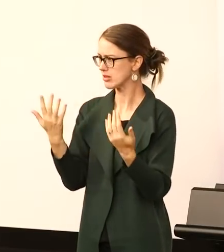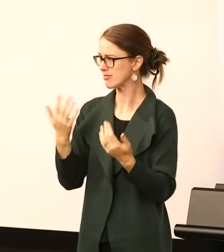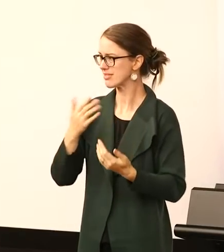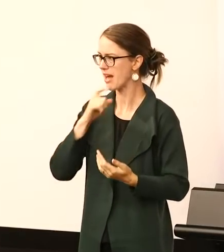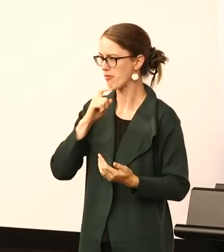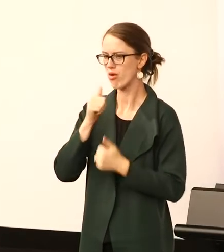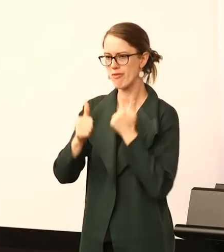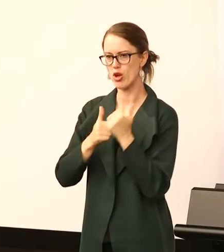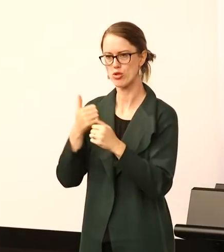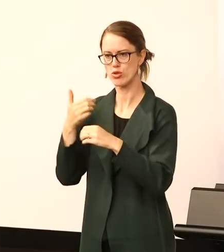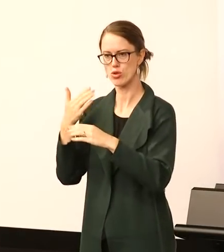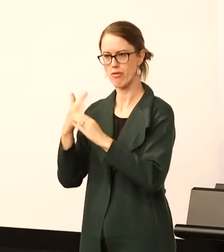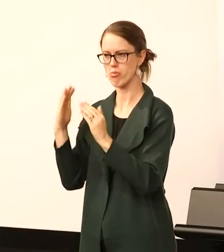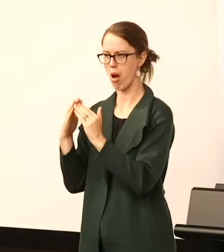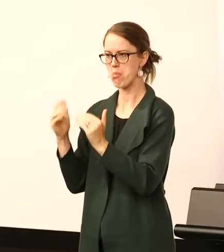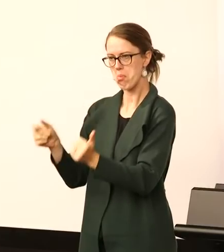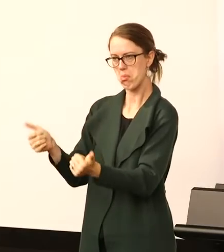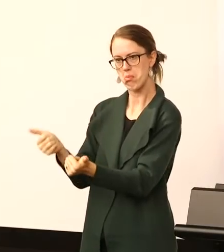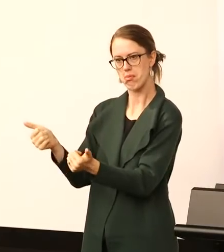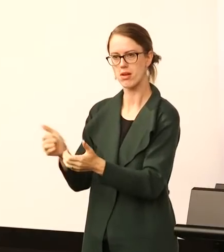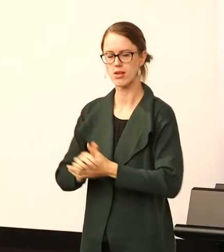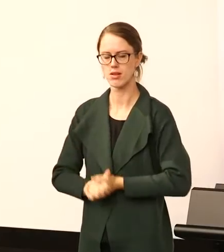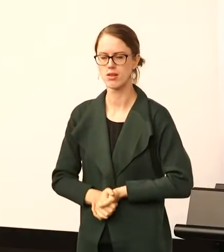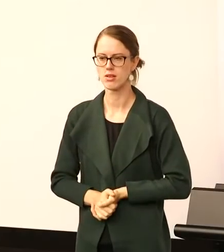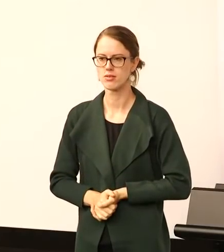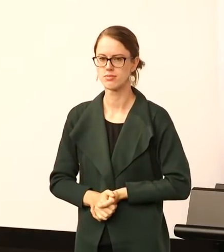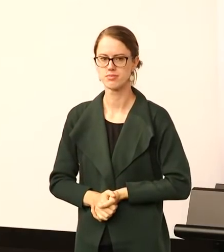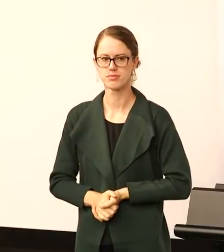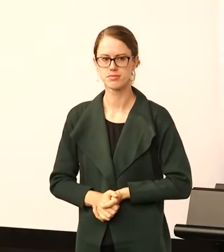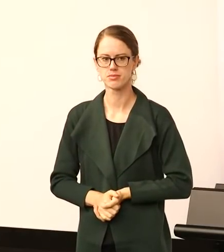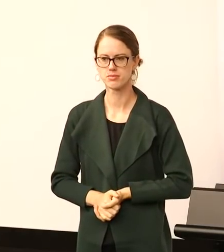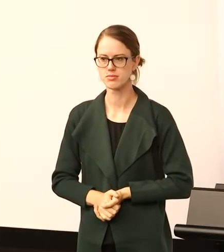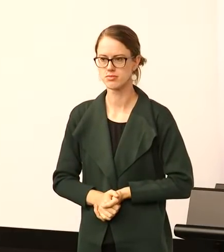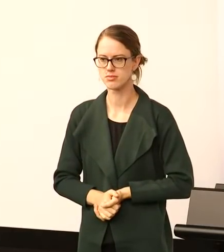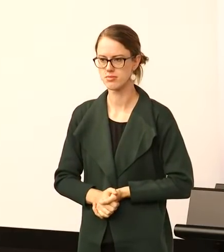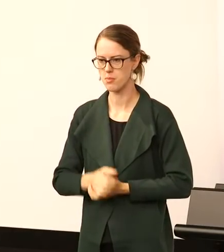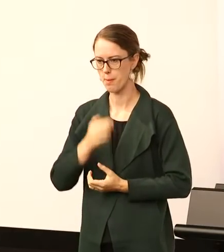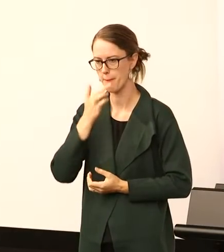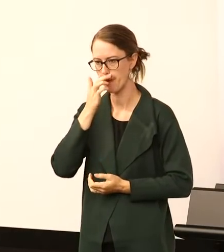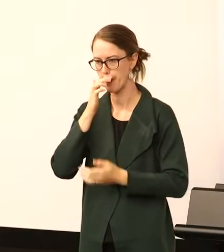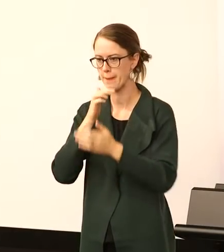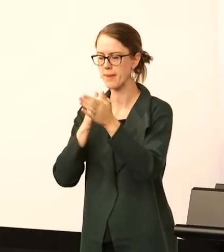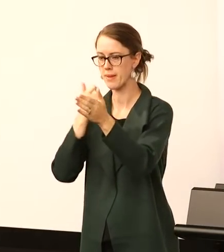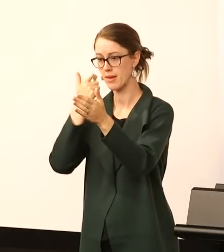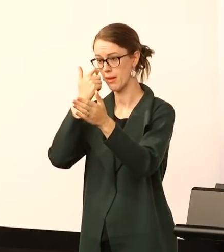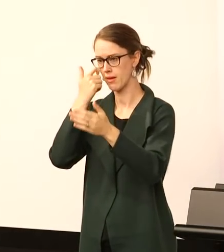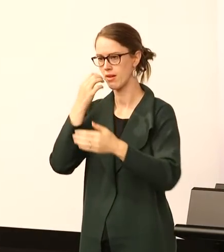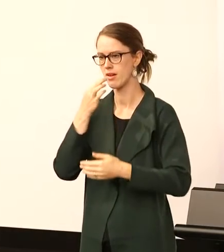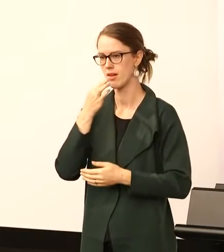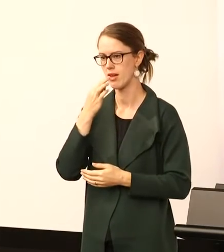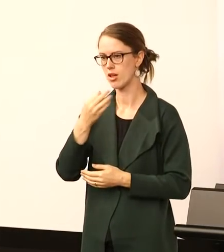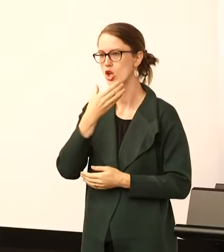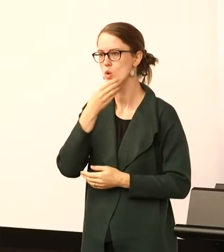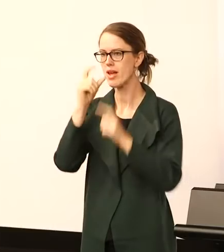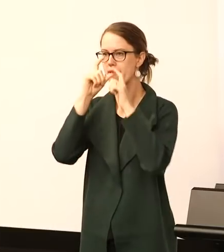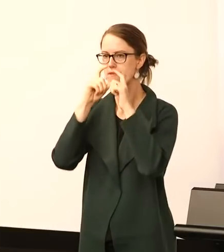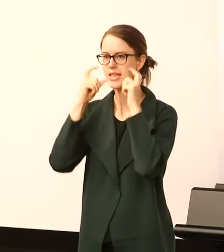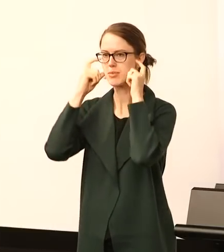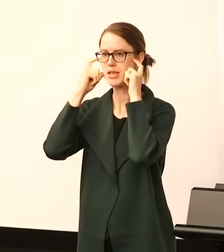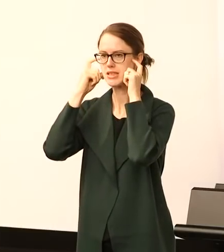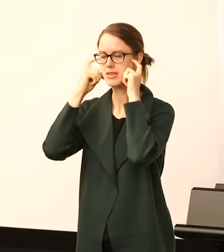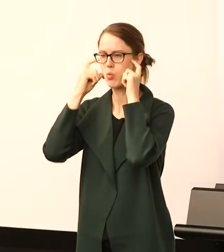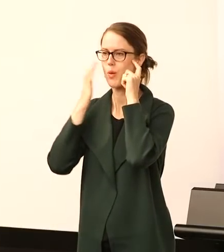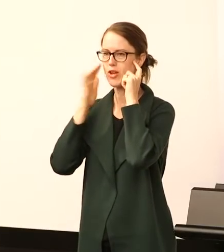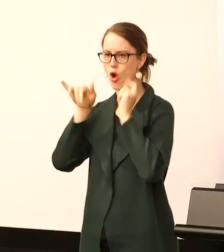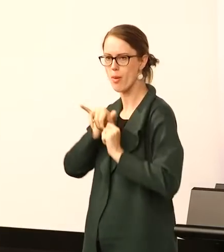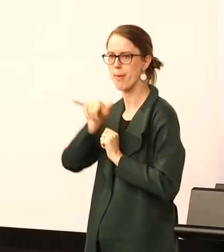will see a change in the nature of work in that way. What's the official position on the use of face masks for air